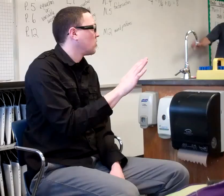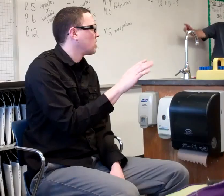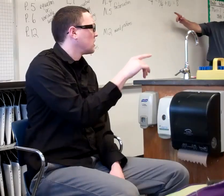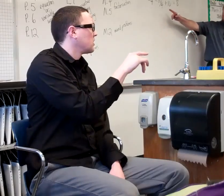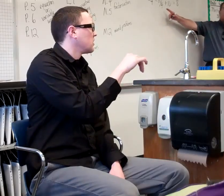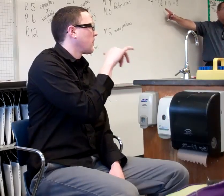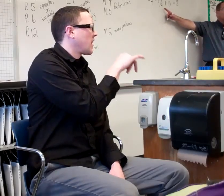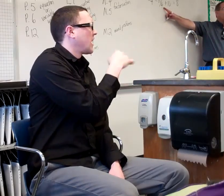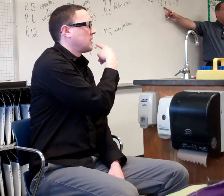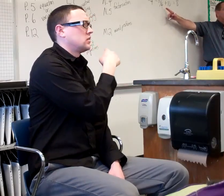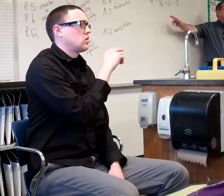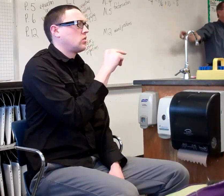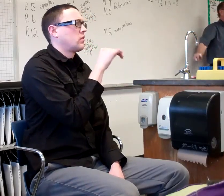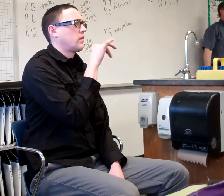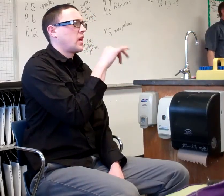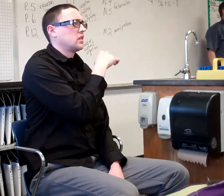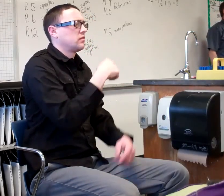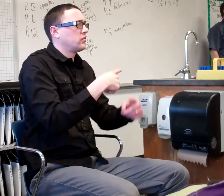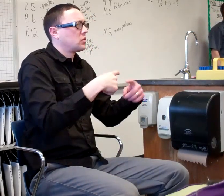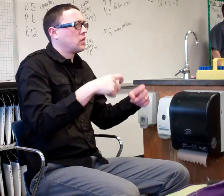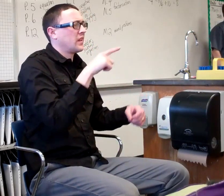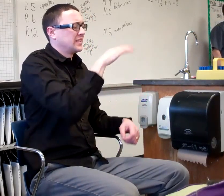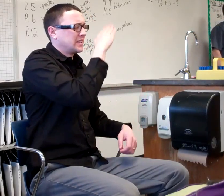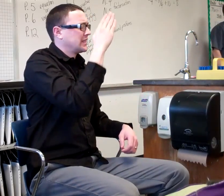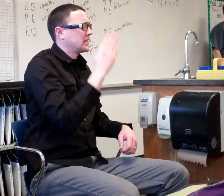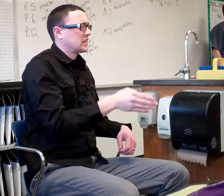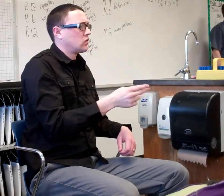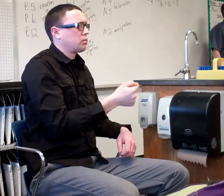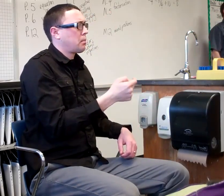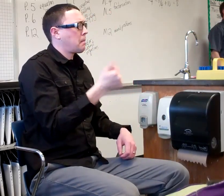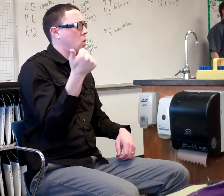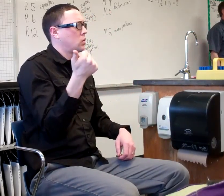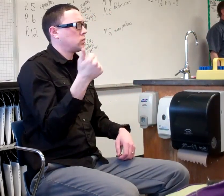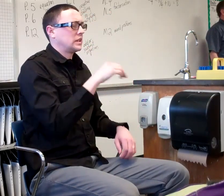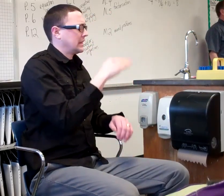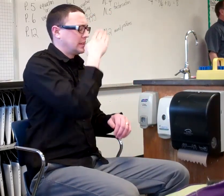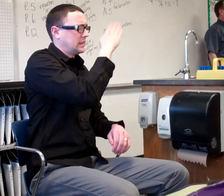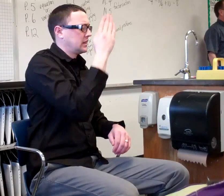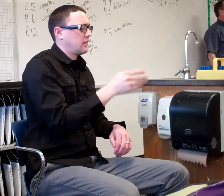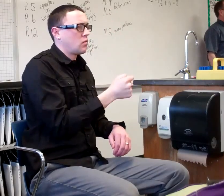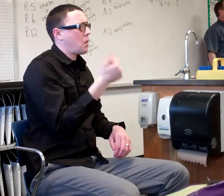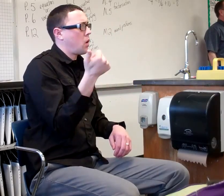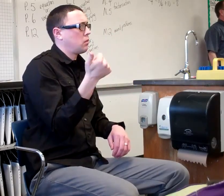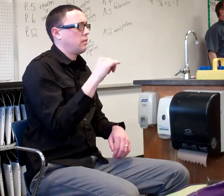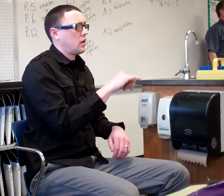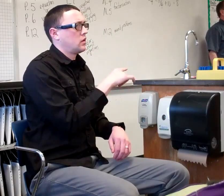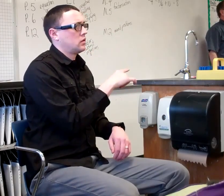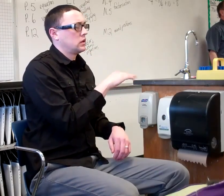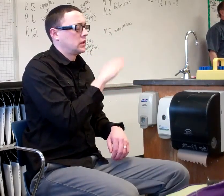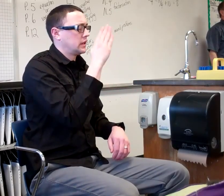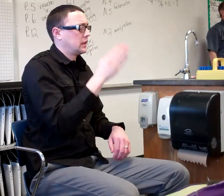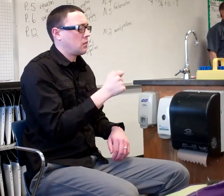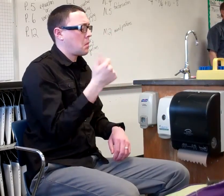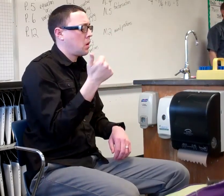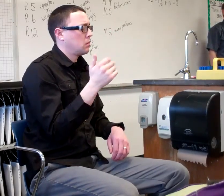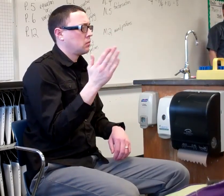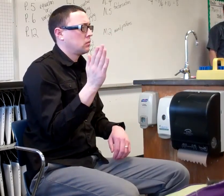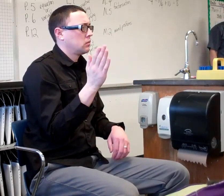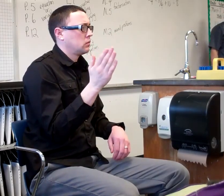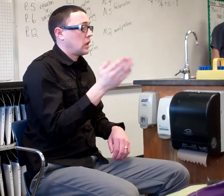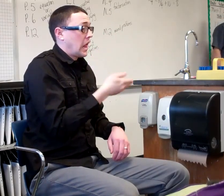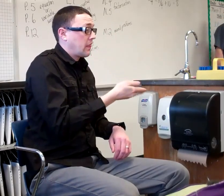That's the variable. That's never trash. My variable's never trash. I never want to throw it out. Is there anything